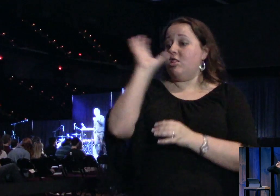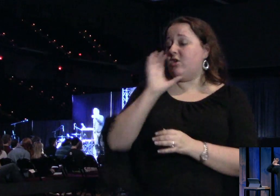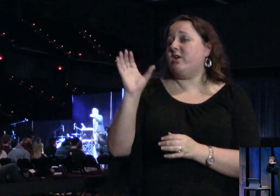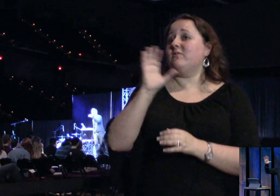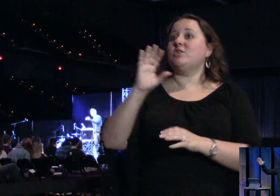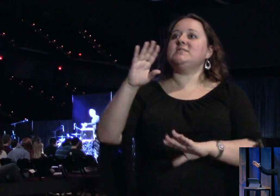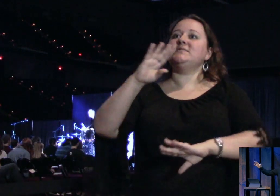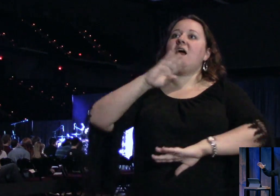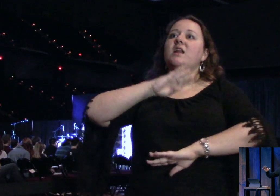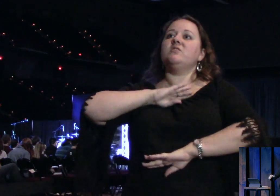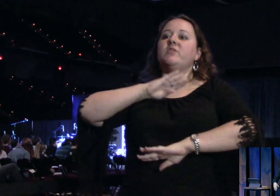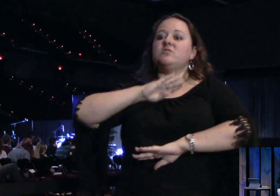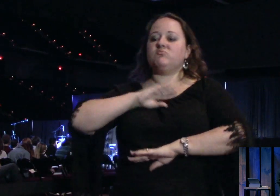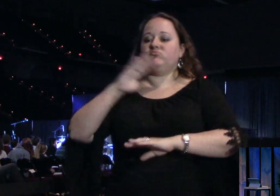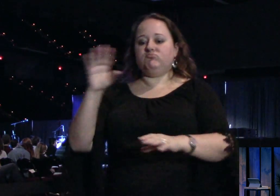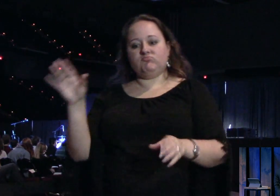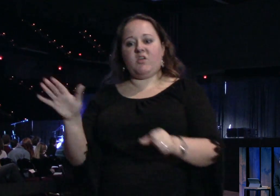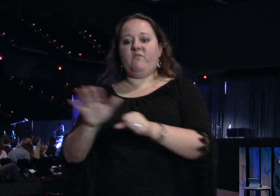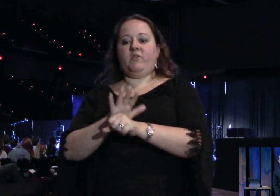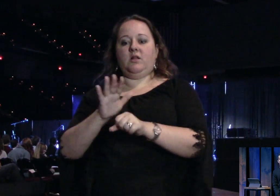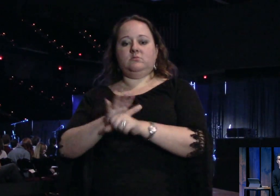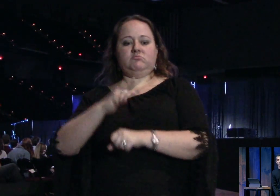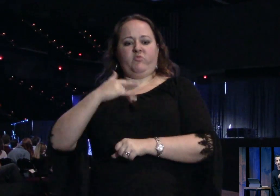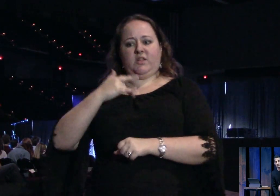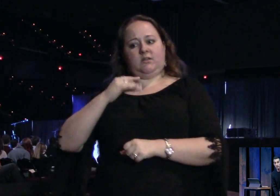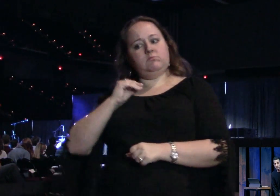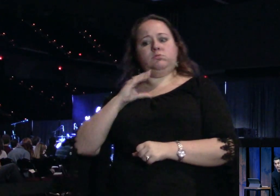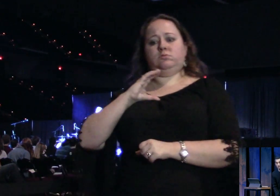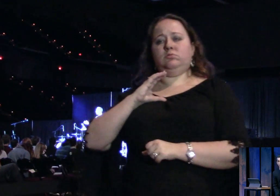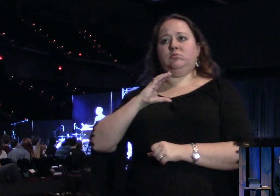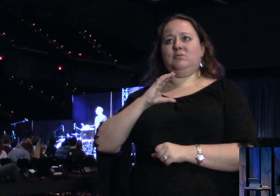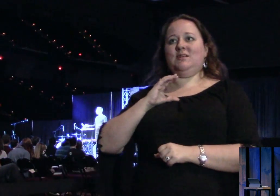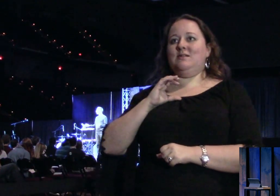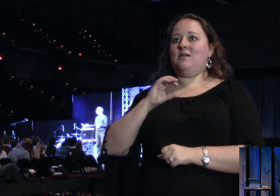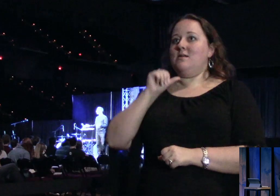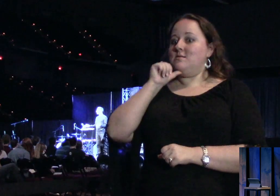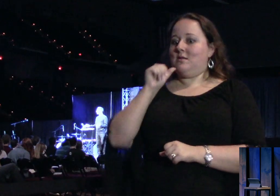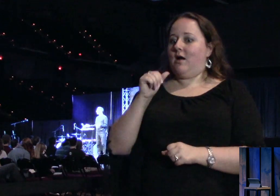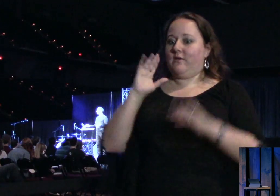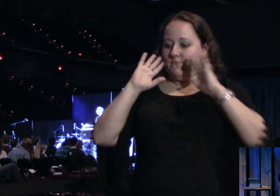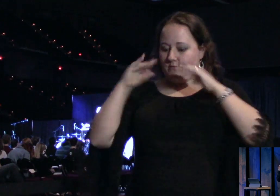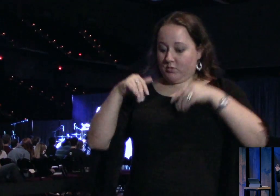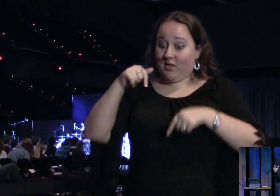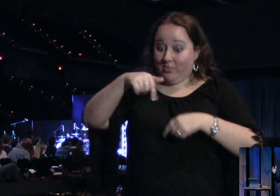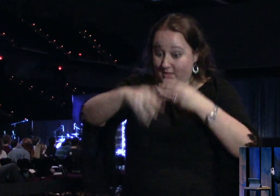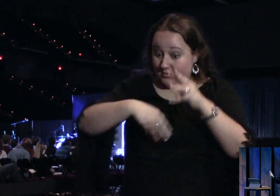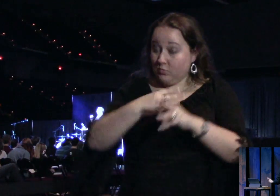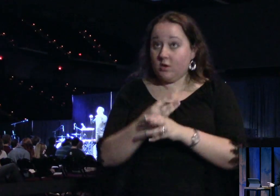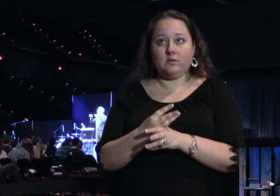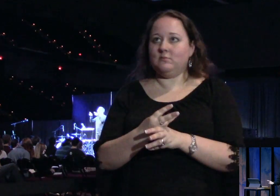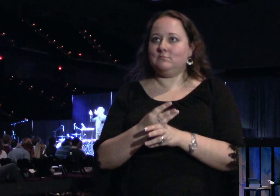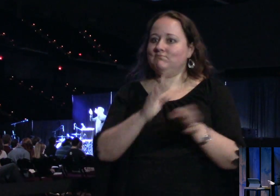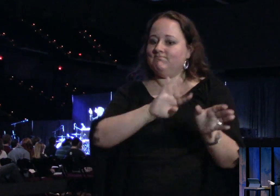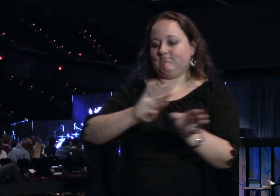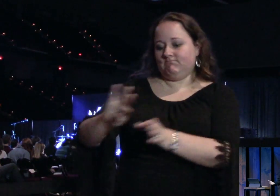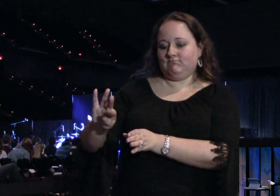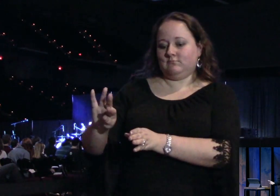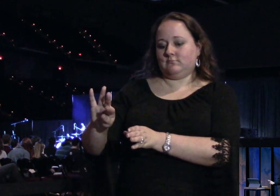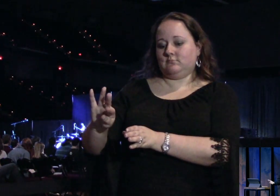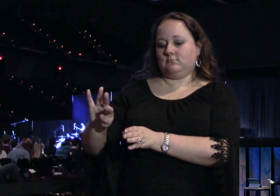honestly the rest of your life, looking for satisfaction and fulfillment, not under the sun,